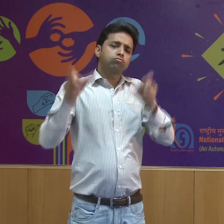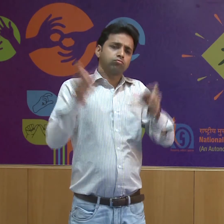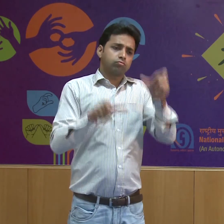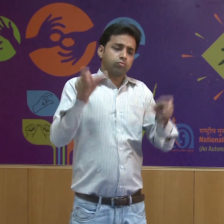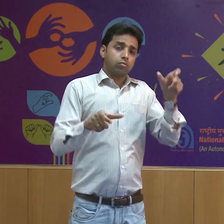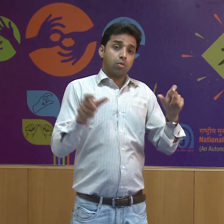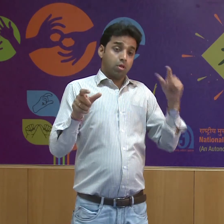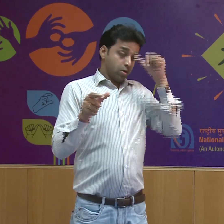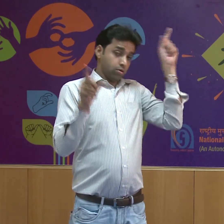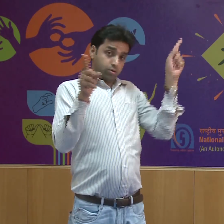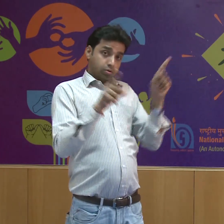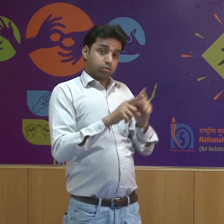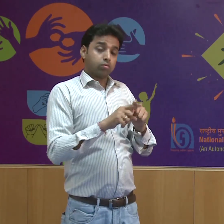country were literate.